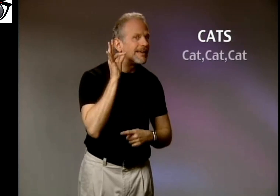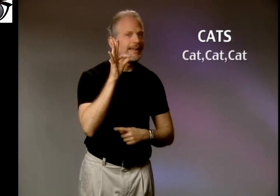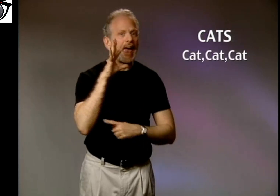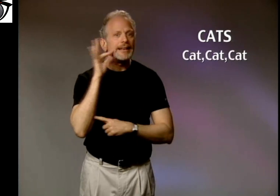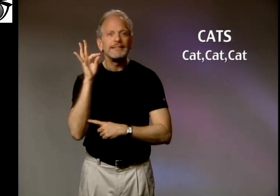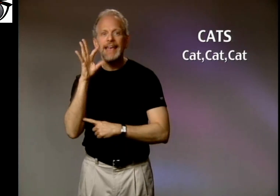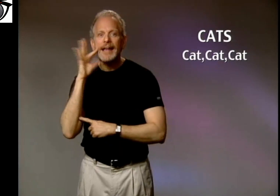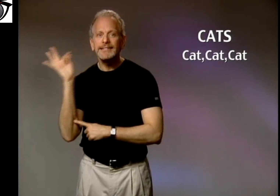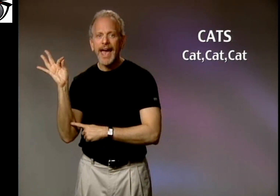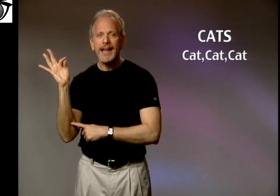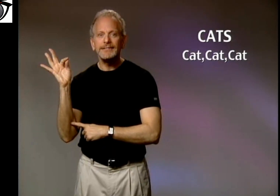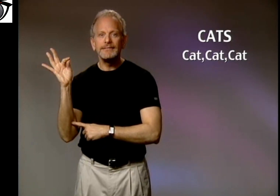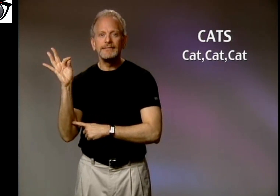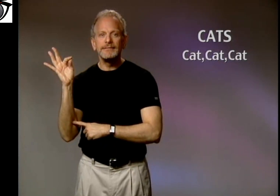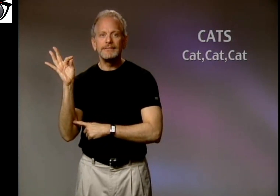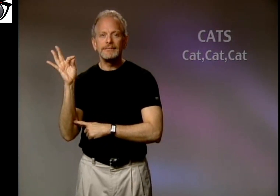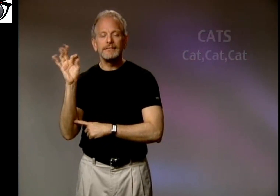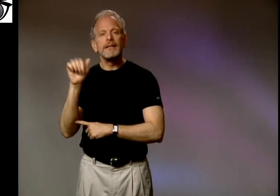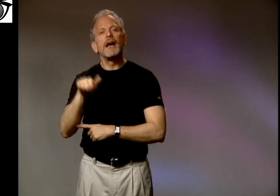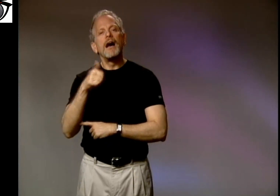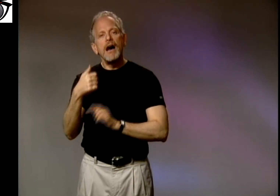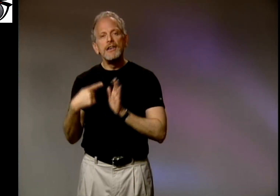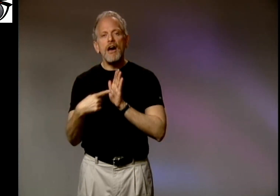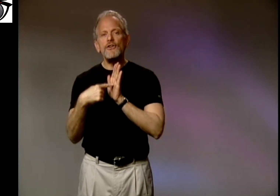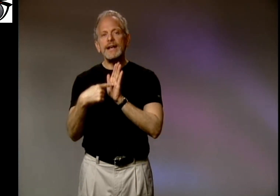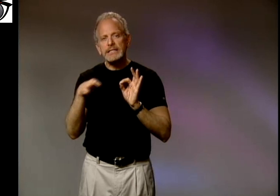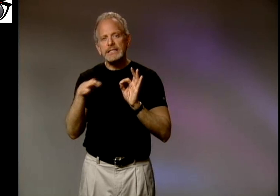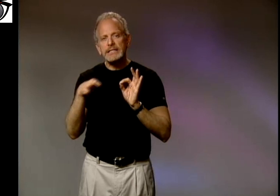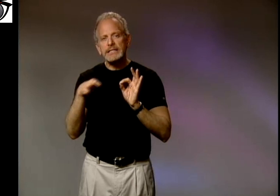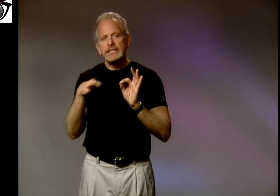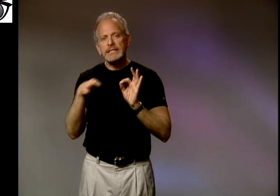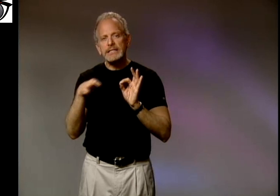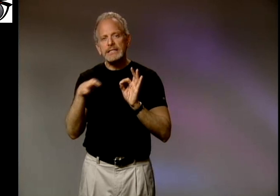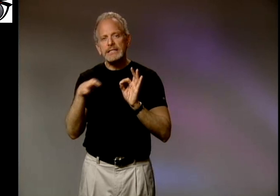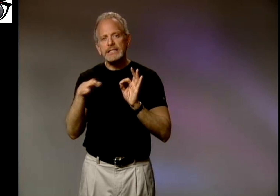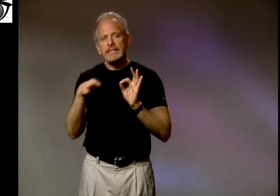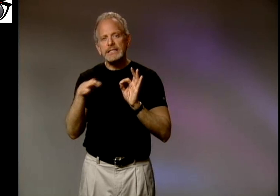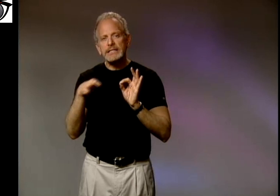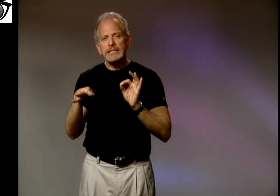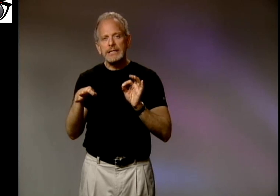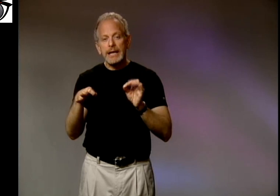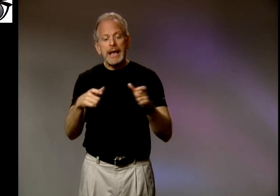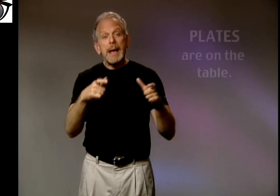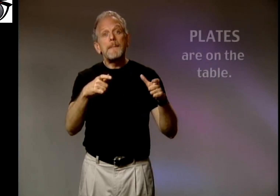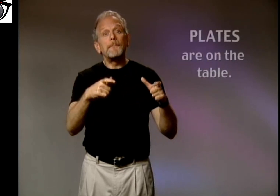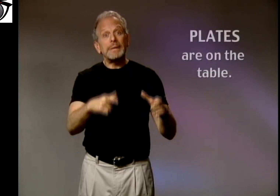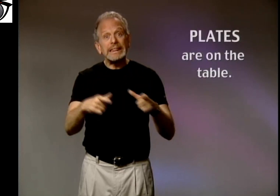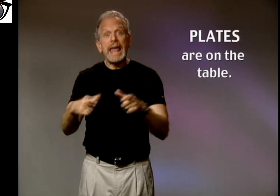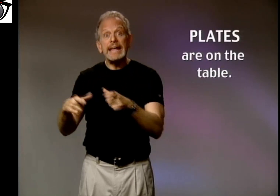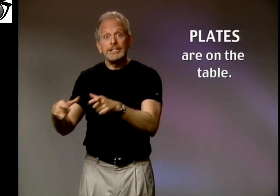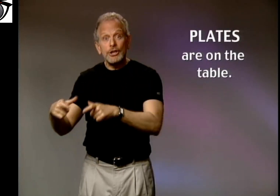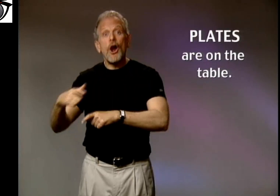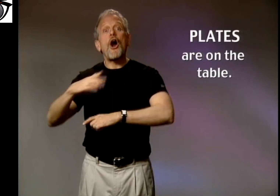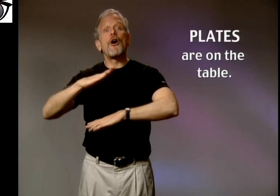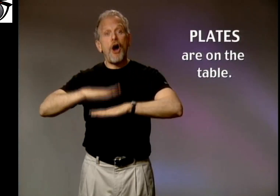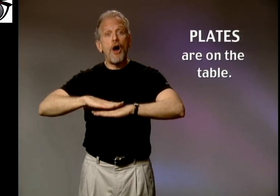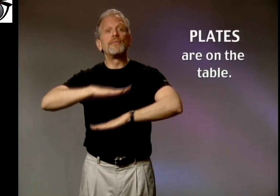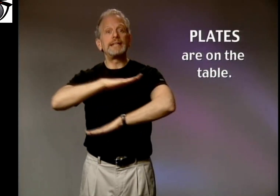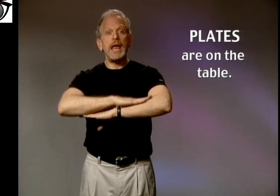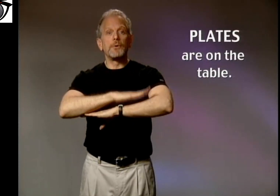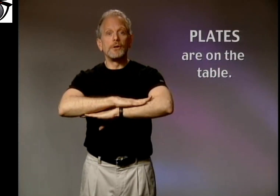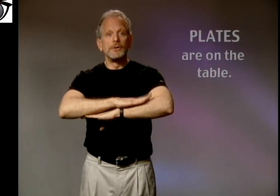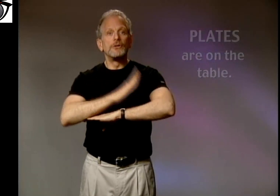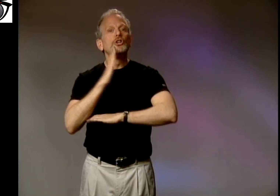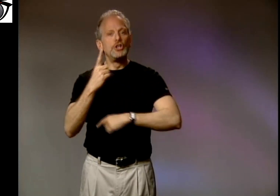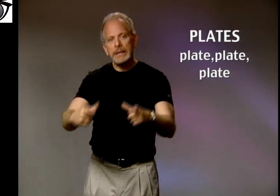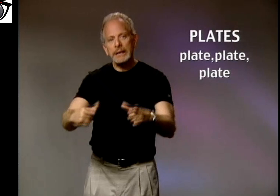sign cat, cat, cat. Another example might be in the sentence, plates are on